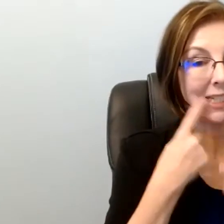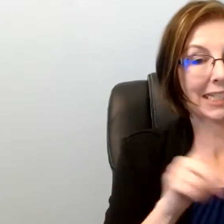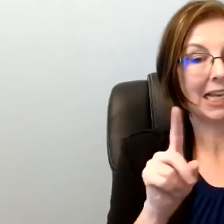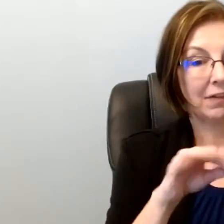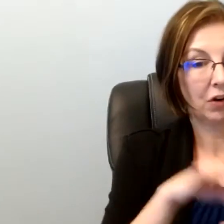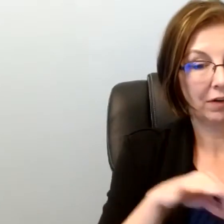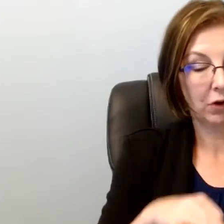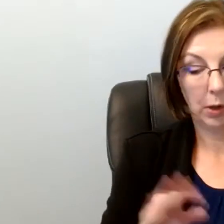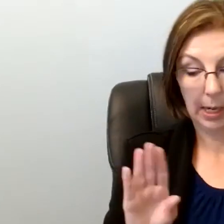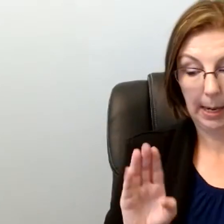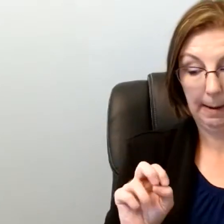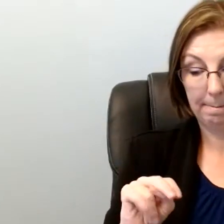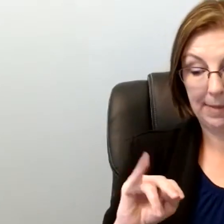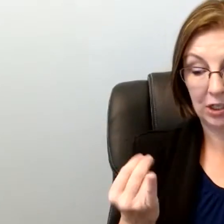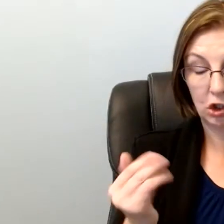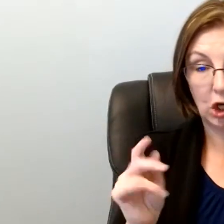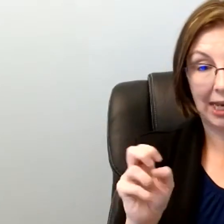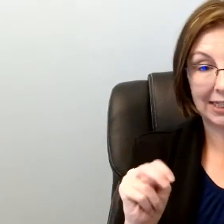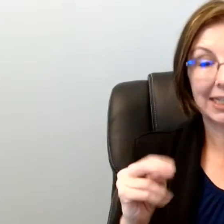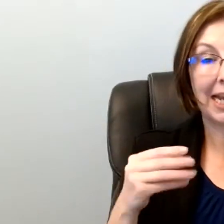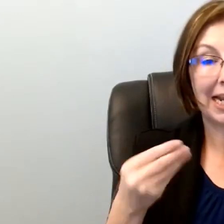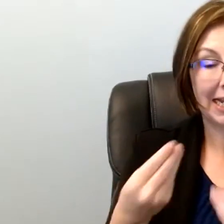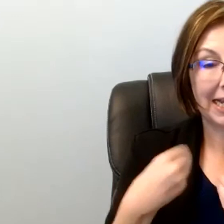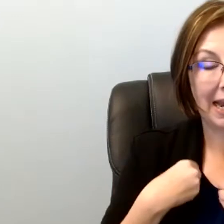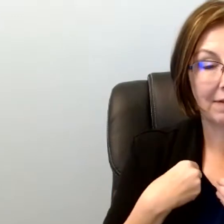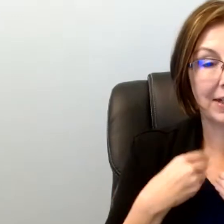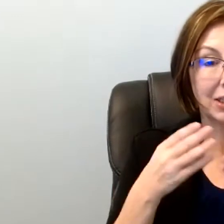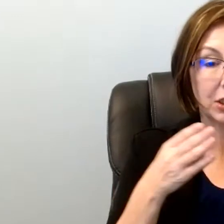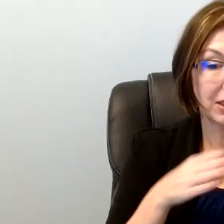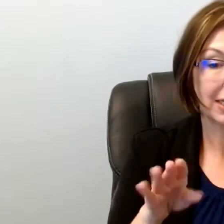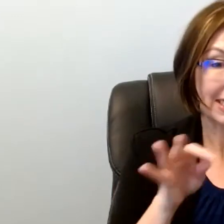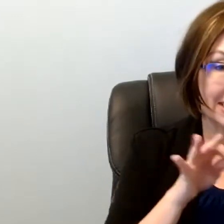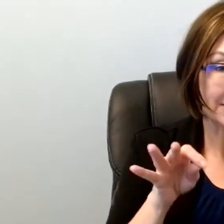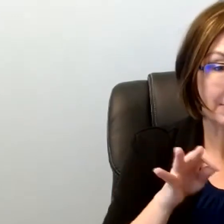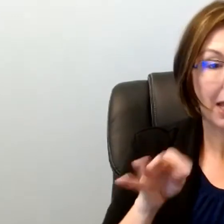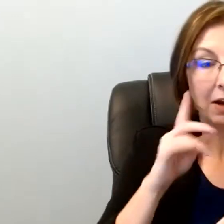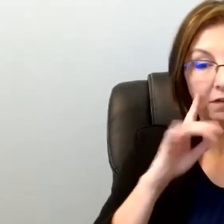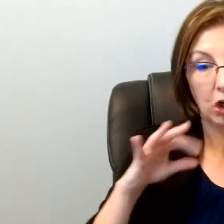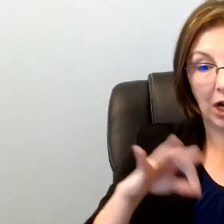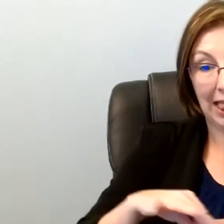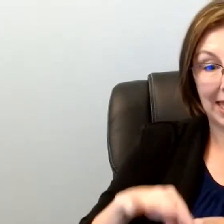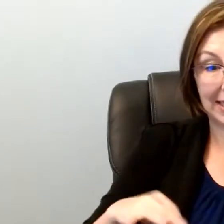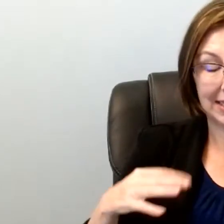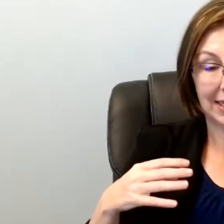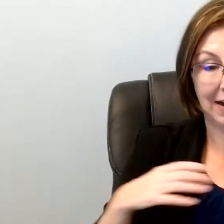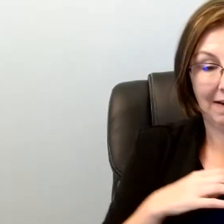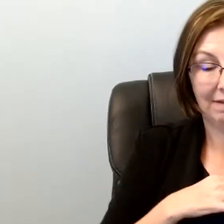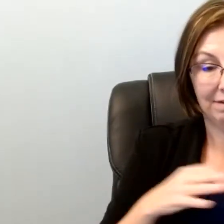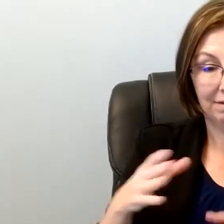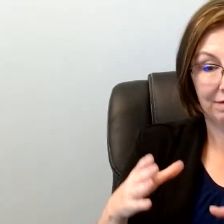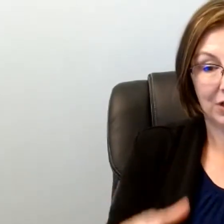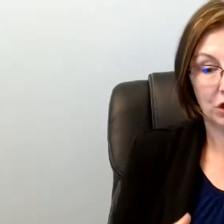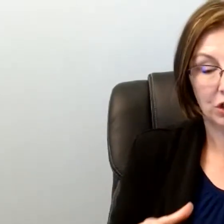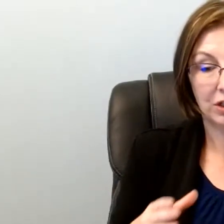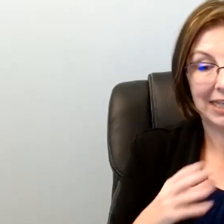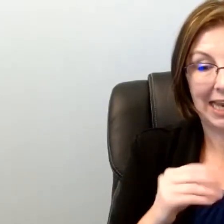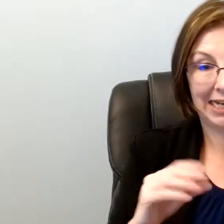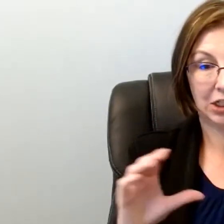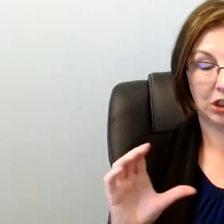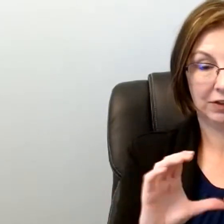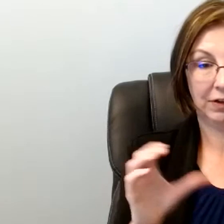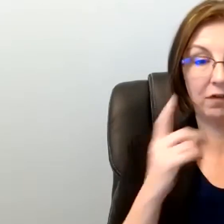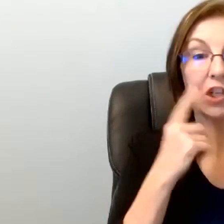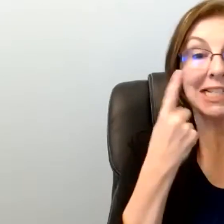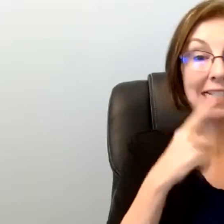Ben Jackson gave an overview of EAC accessibility resources for election officials and a briefing of the EAC testing and certification of accessible